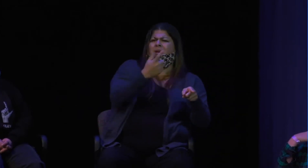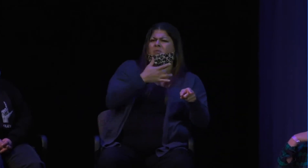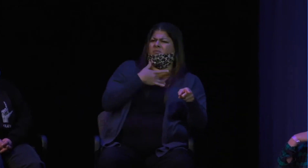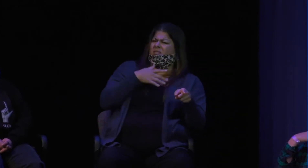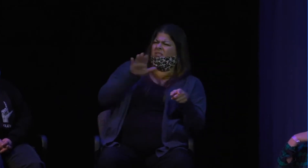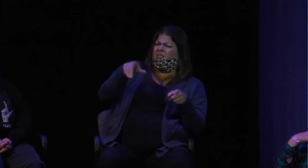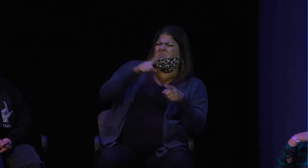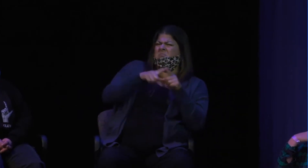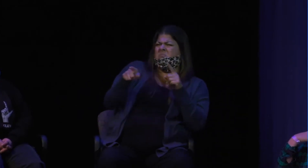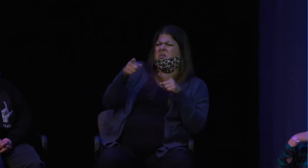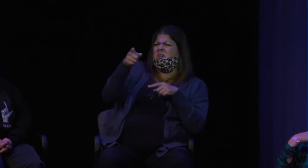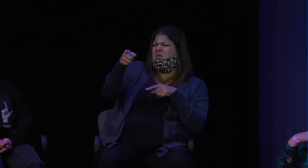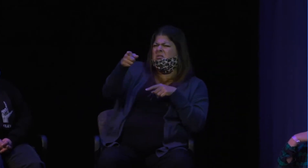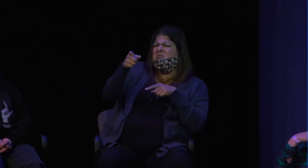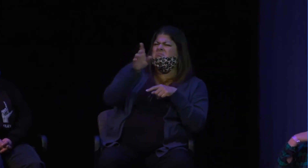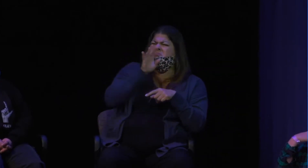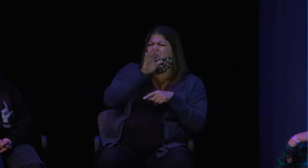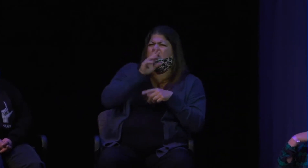myself.